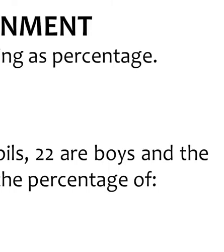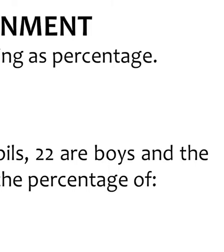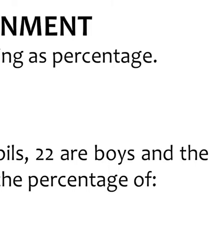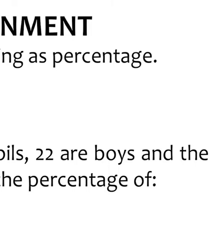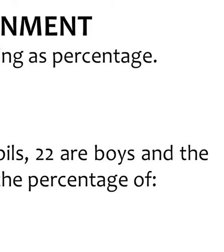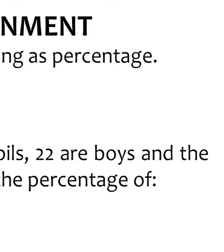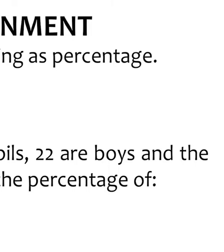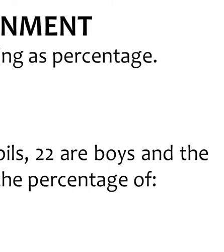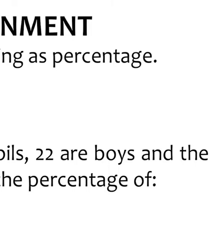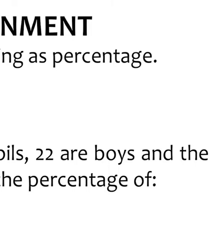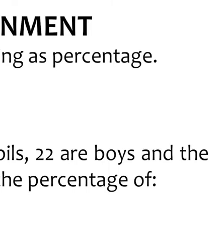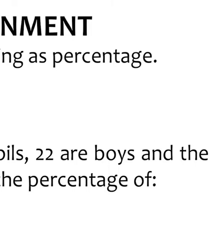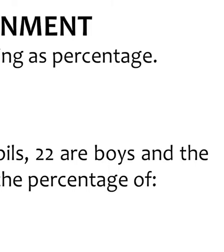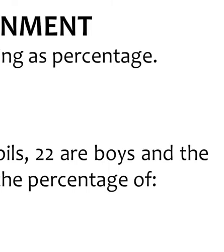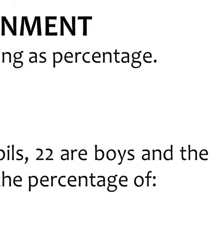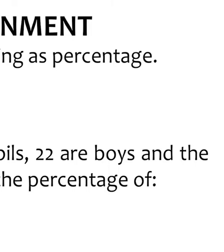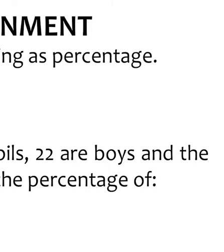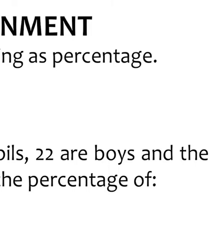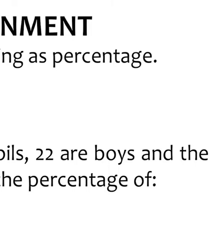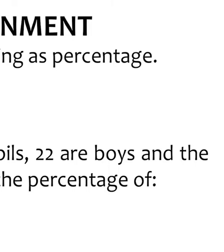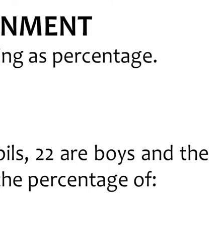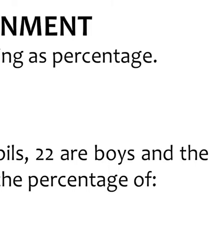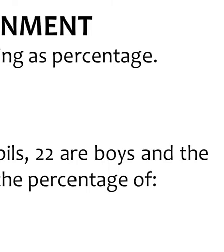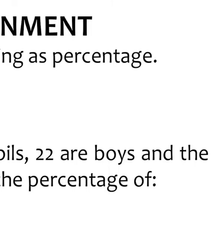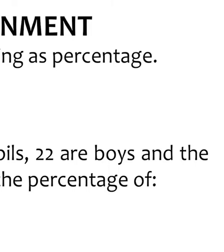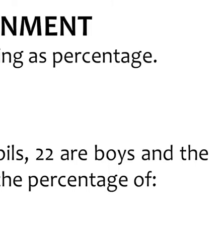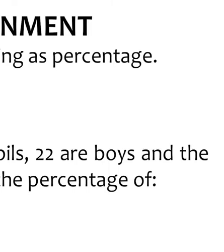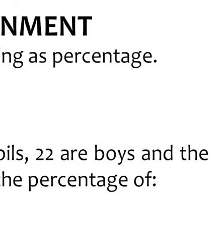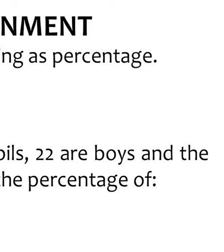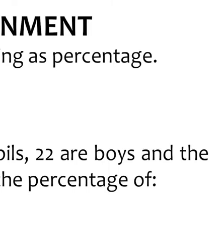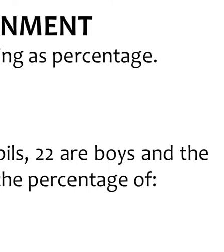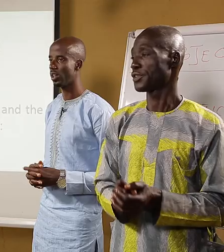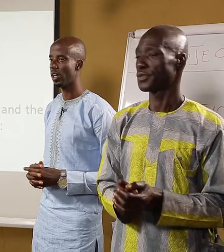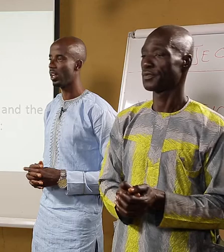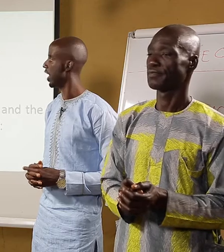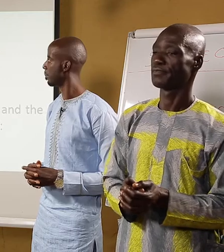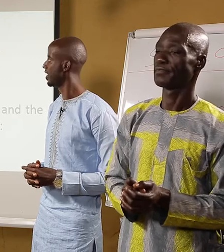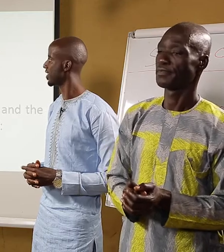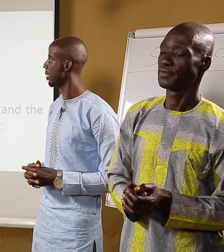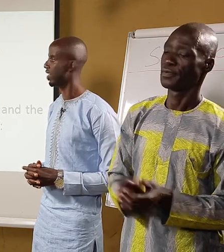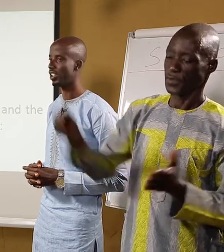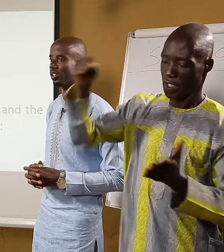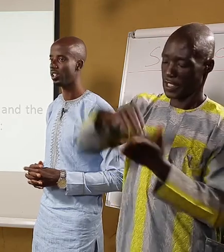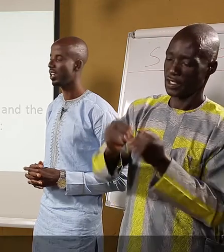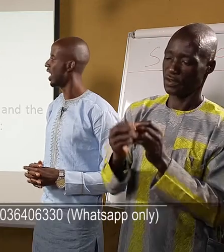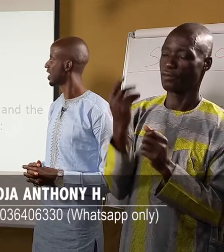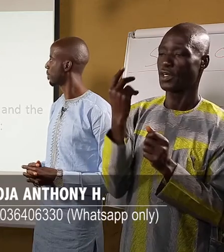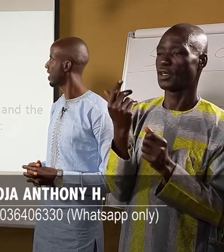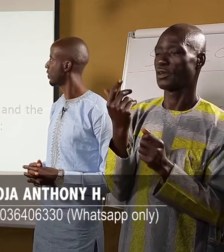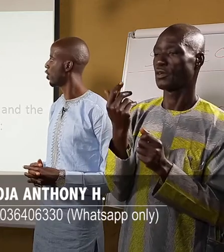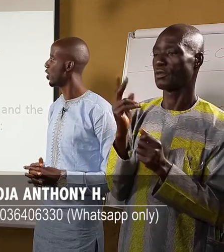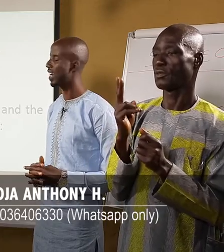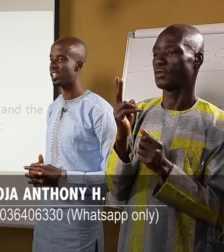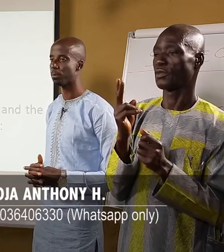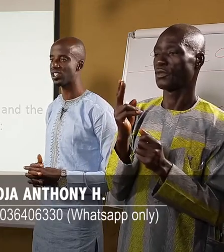of A, boys, B, girls. I repeat the assignment again.